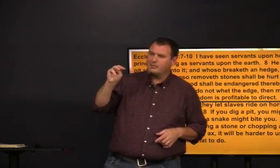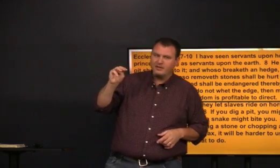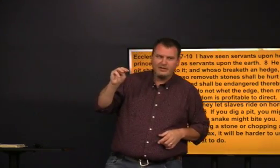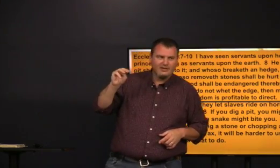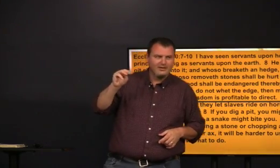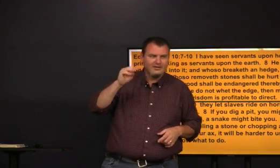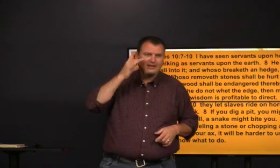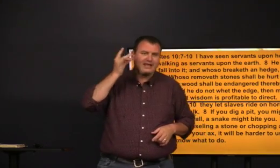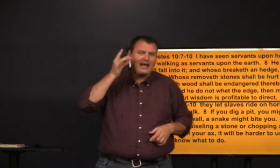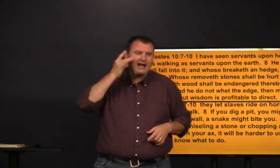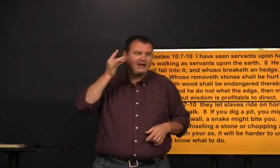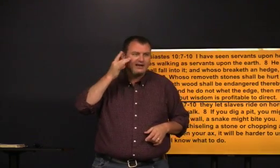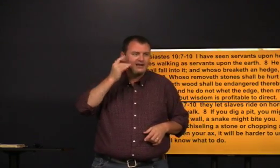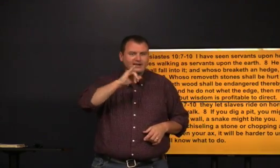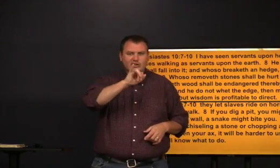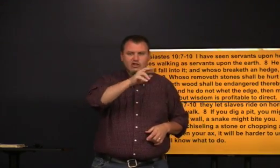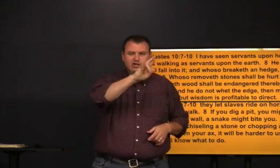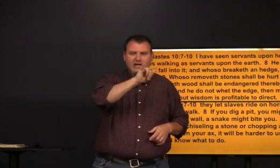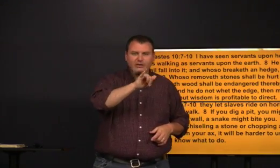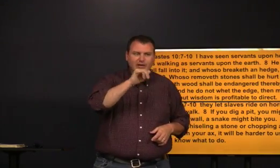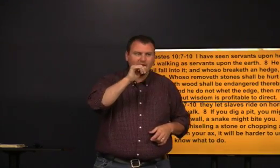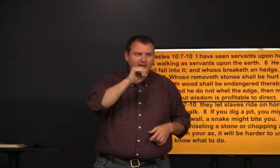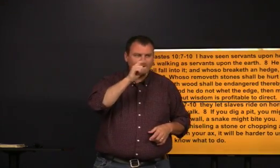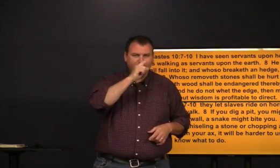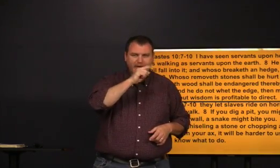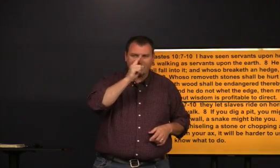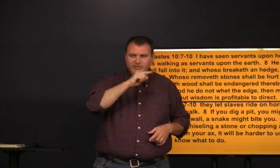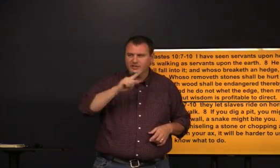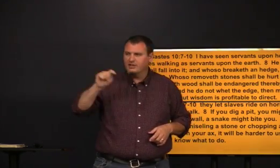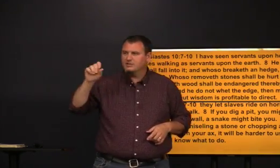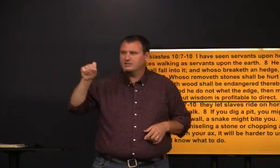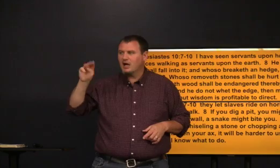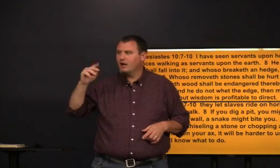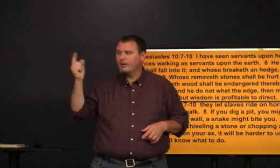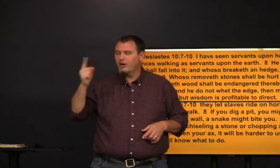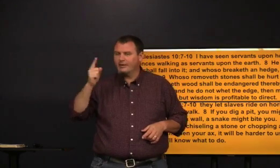Tom, the cat, Jerry, the mouse. Tom, always.